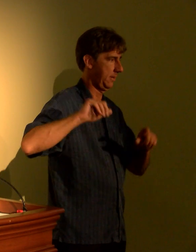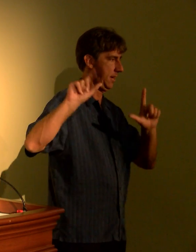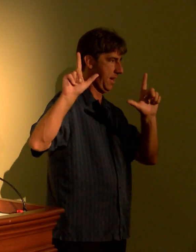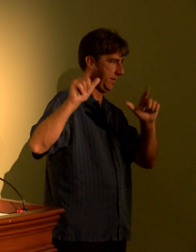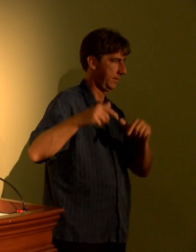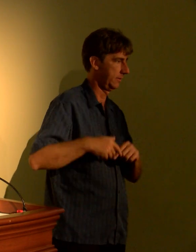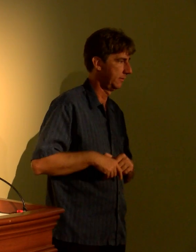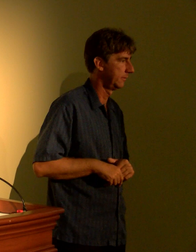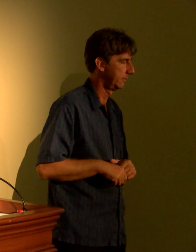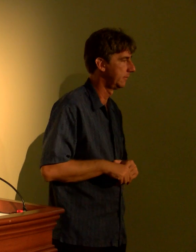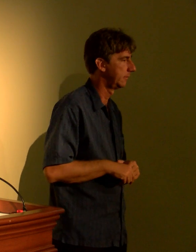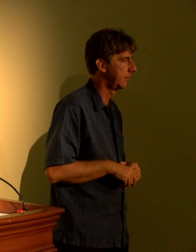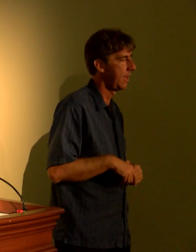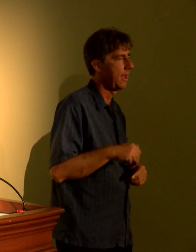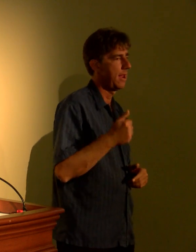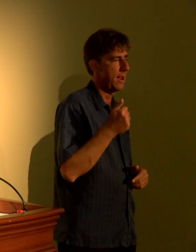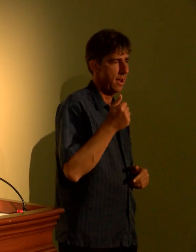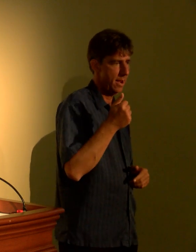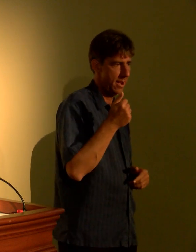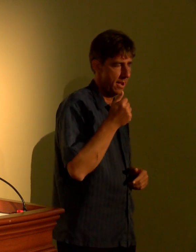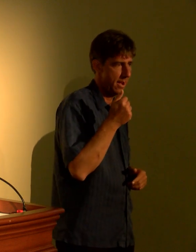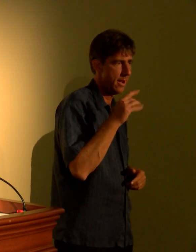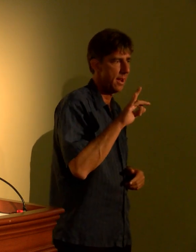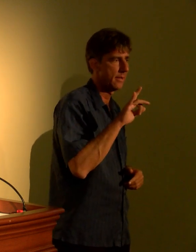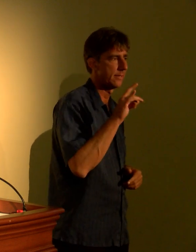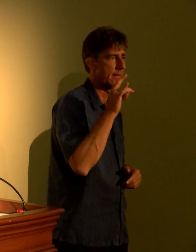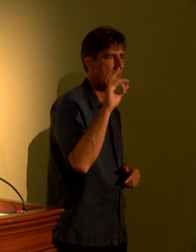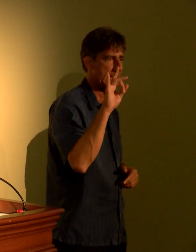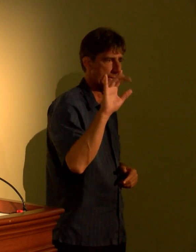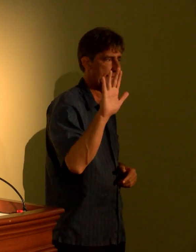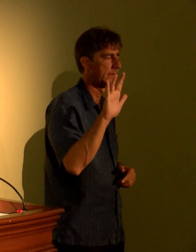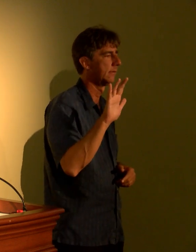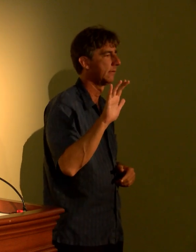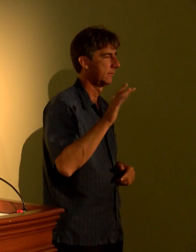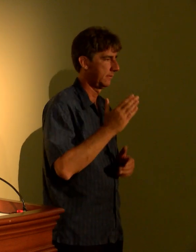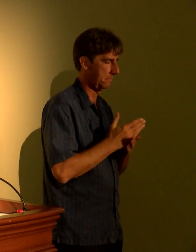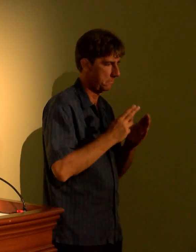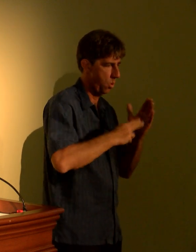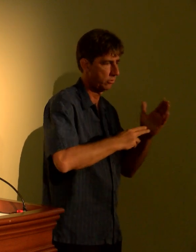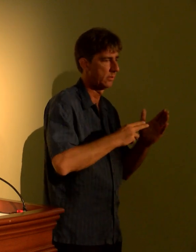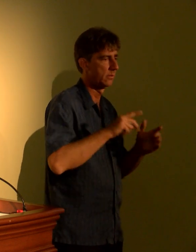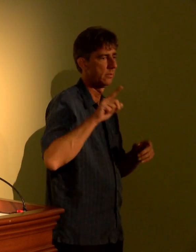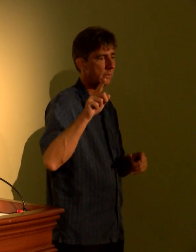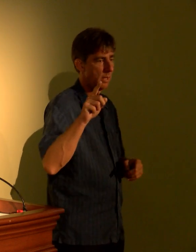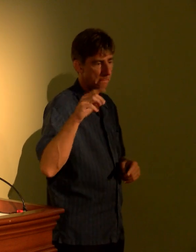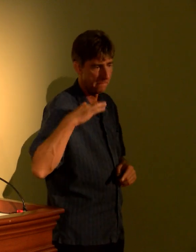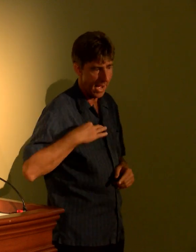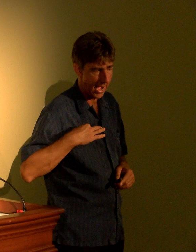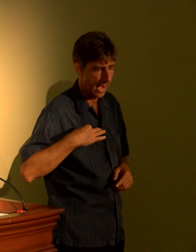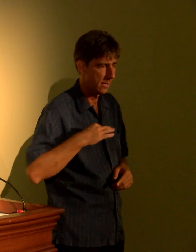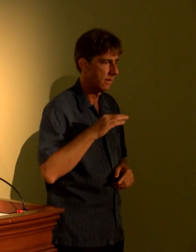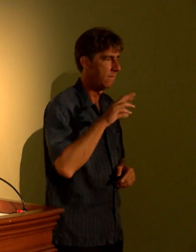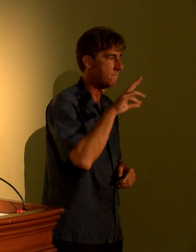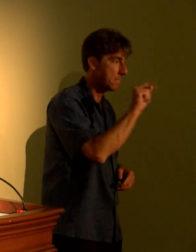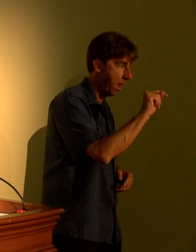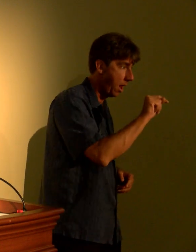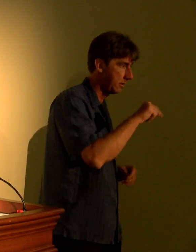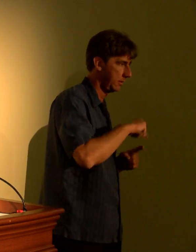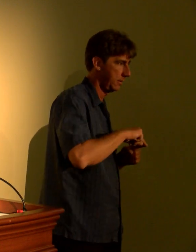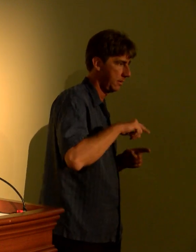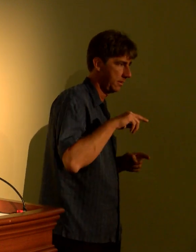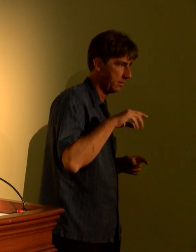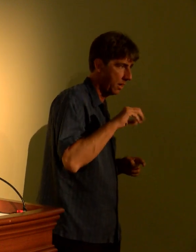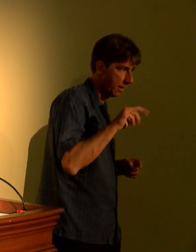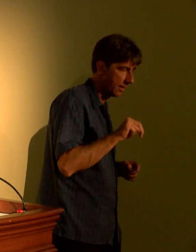18 teens that are known. They place Brewster in Connecticut and Maine, but also in Vermont. But in 1817, his